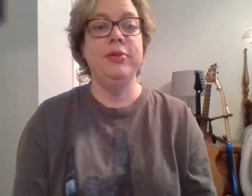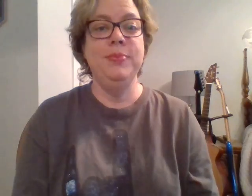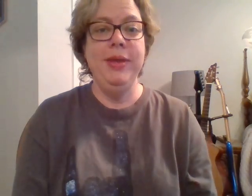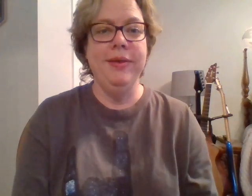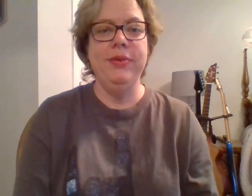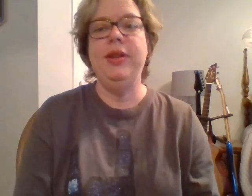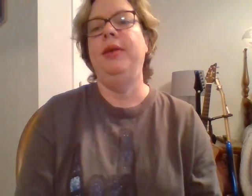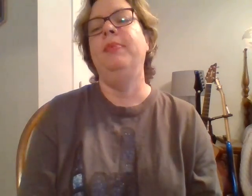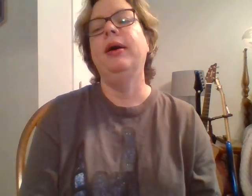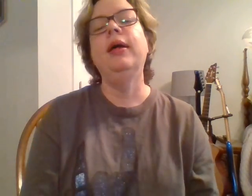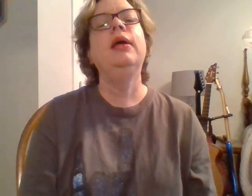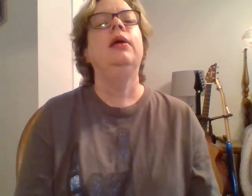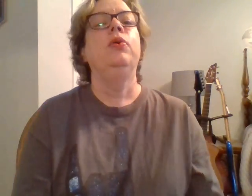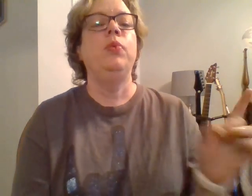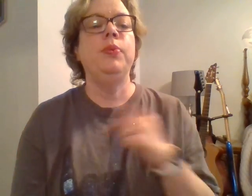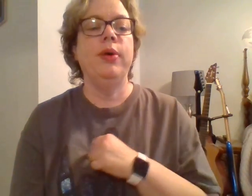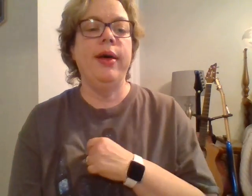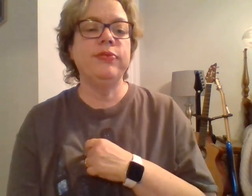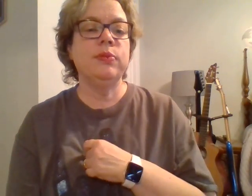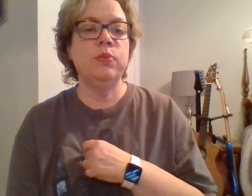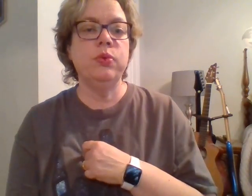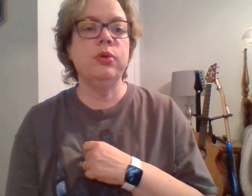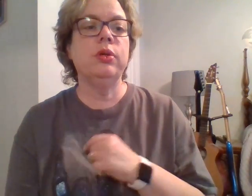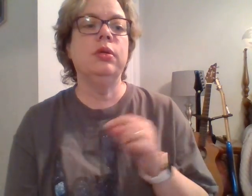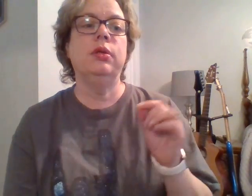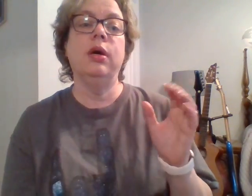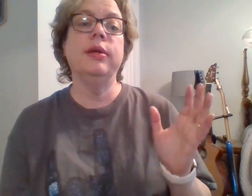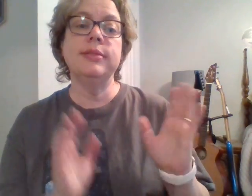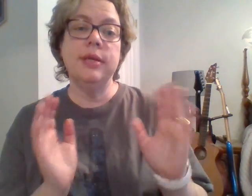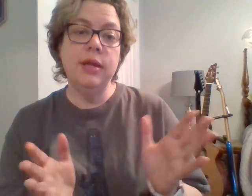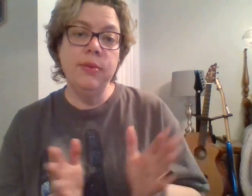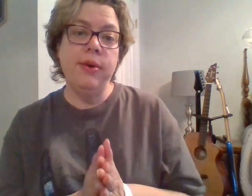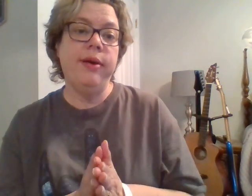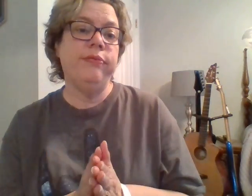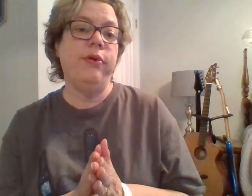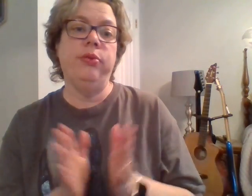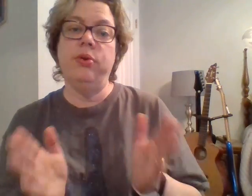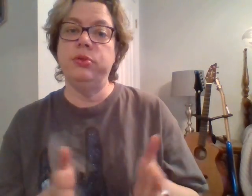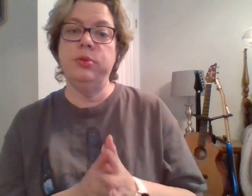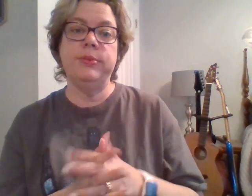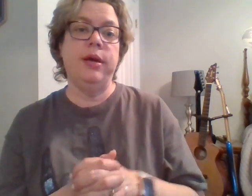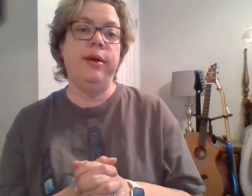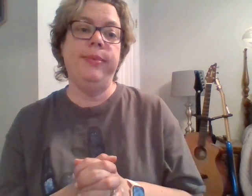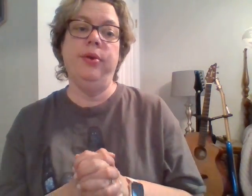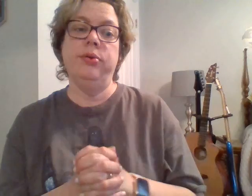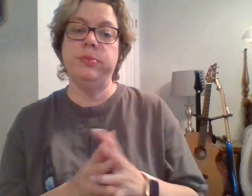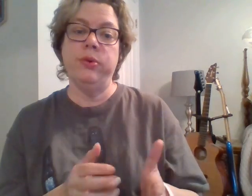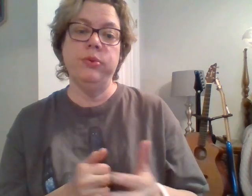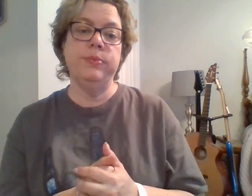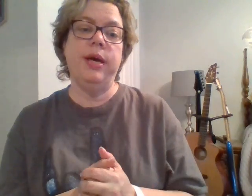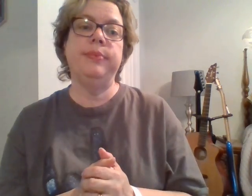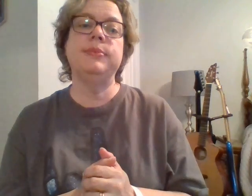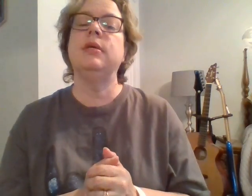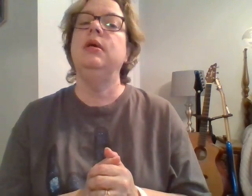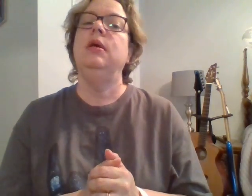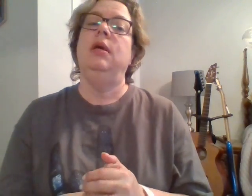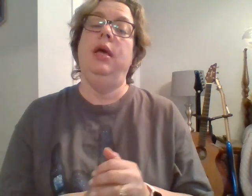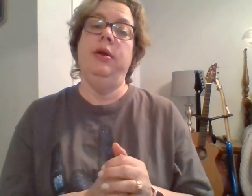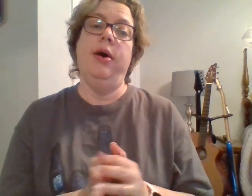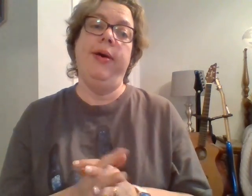me every day, but we will have some more. On Sunday, we'll have our large group time and our small group times, and I'll have